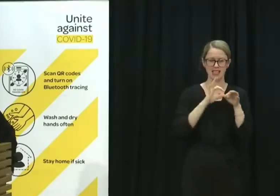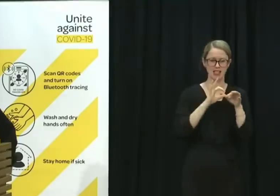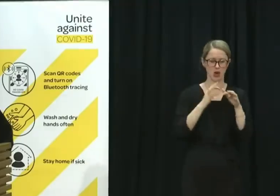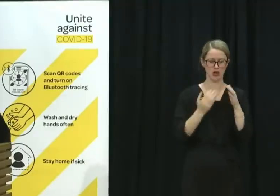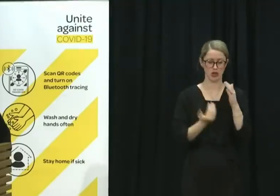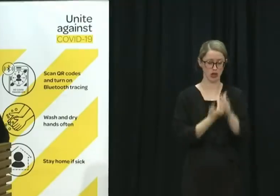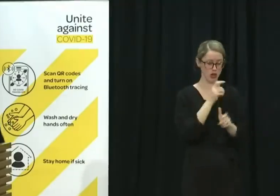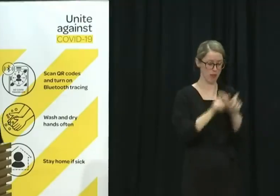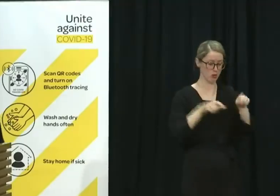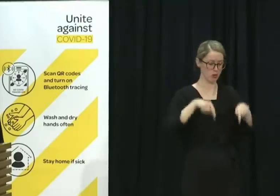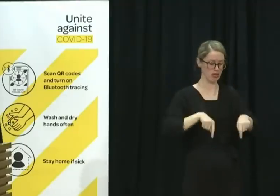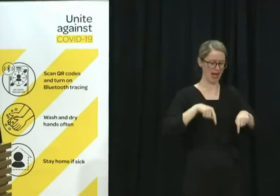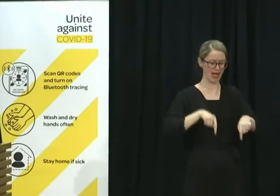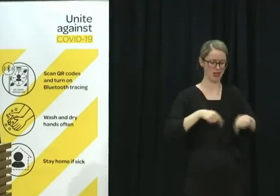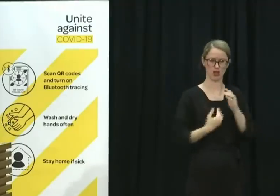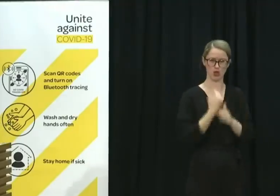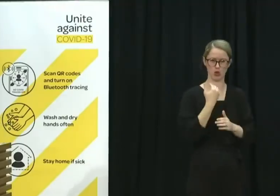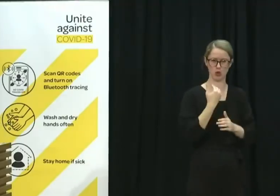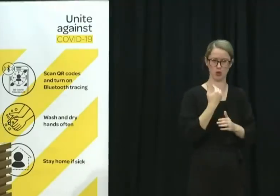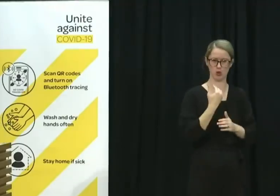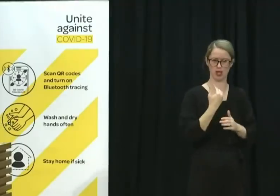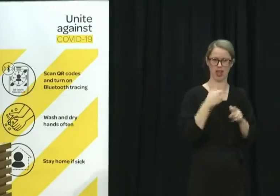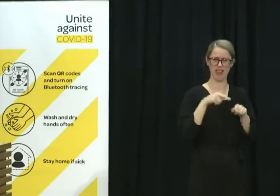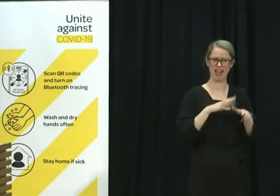school, some of those big